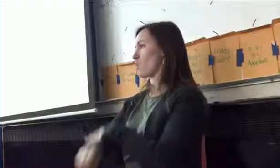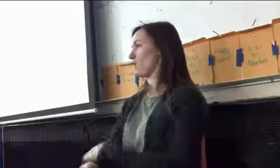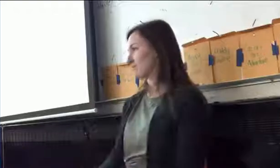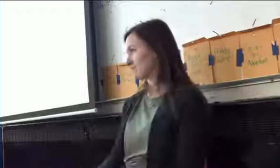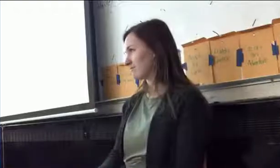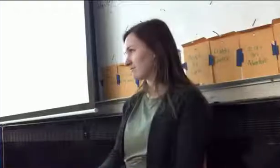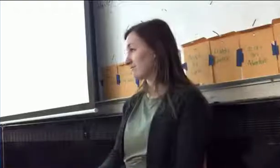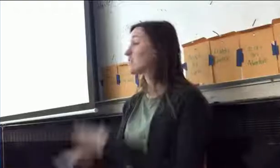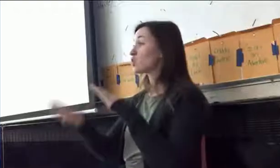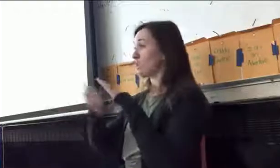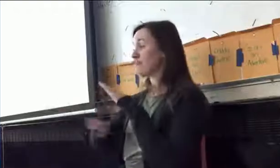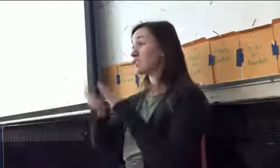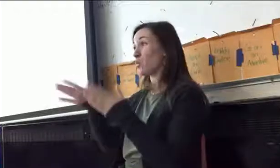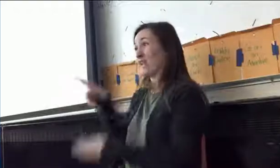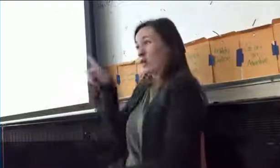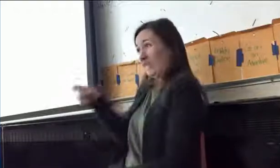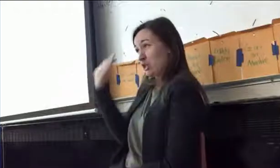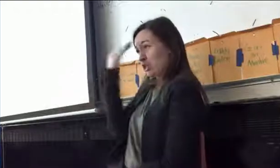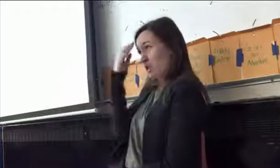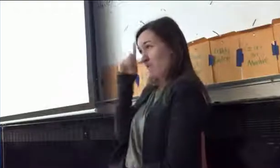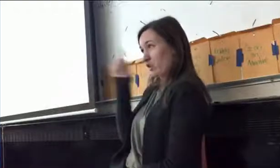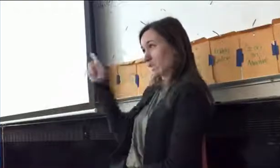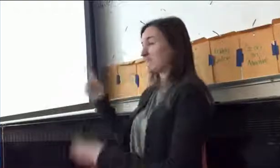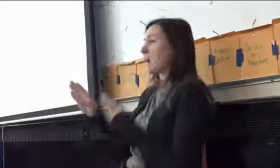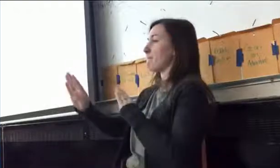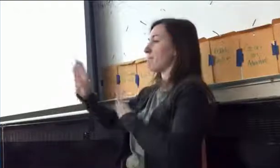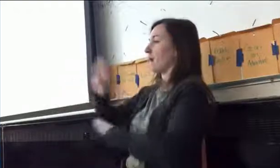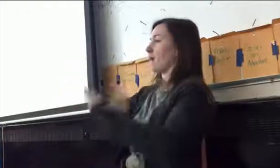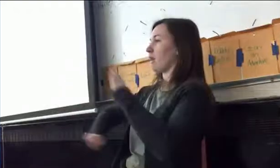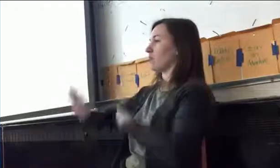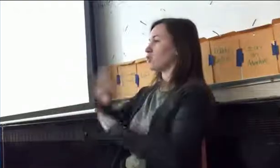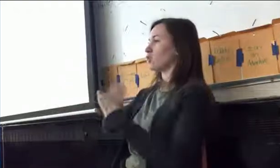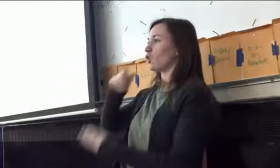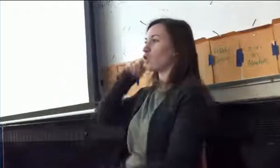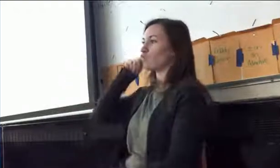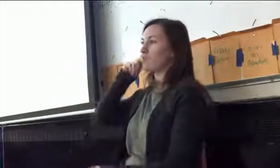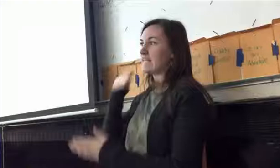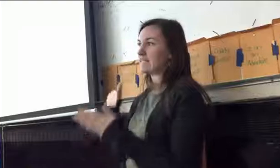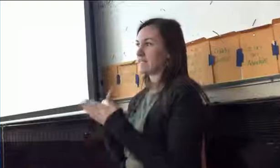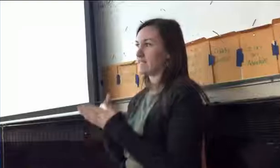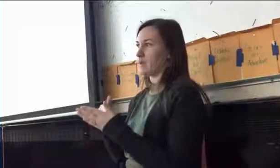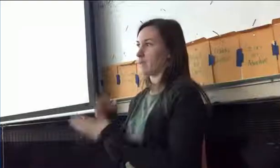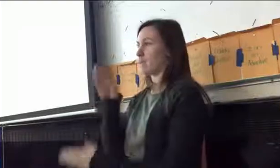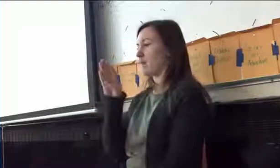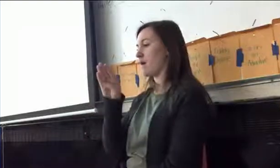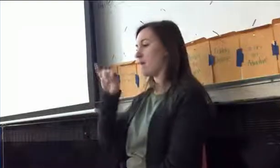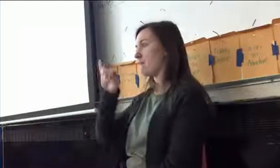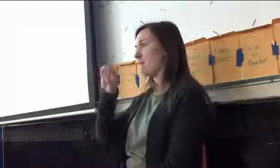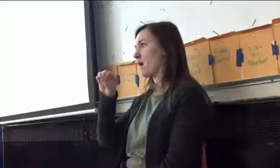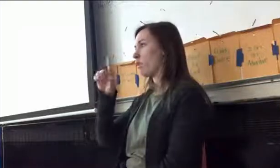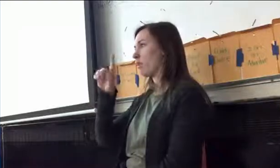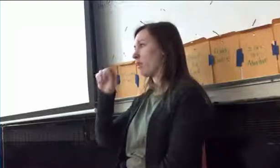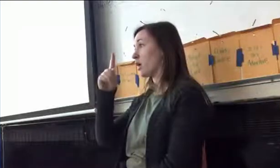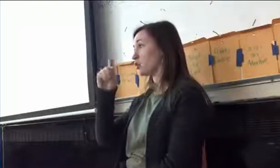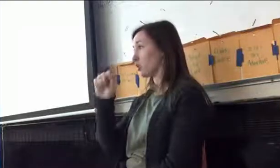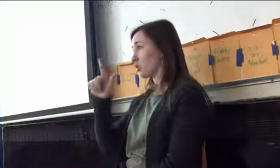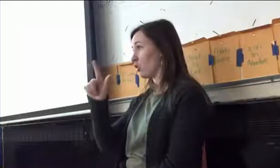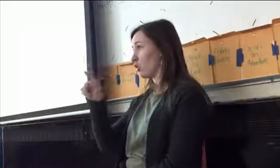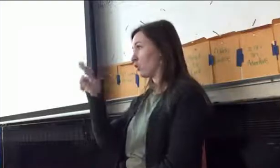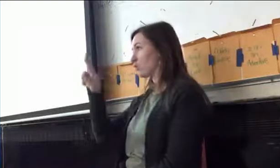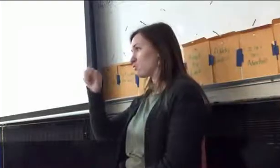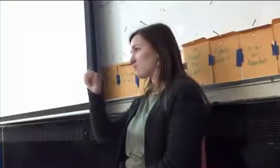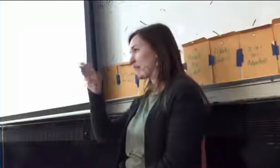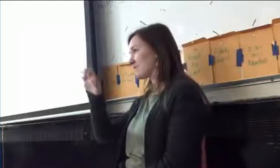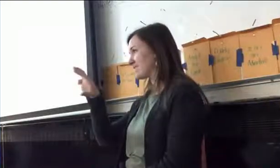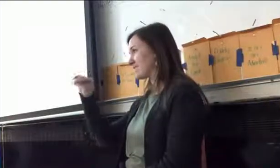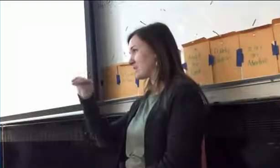and what you need to know for this term, this is biological racism. Saying that the minute that you are born, it's already been decided